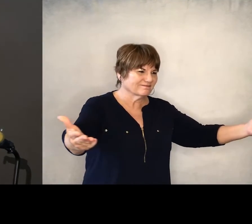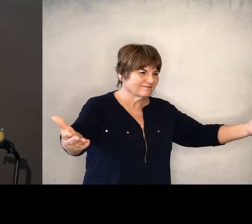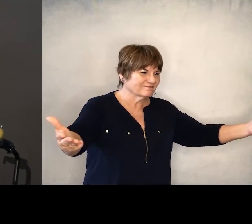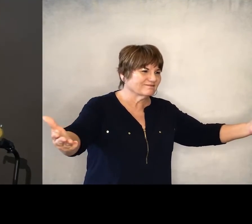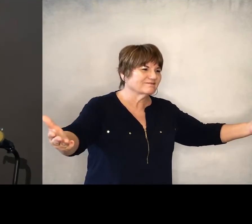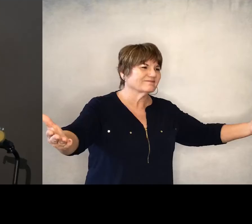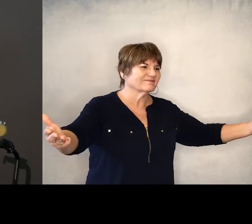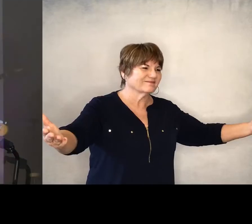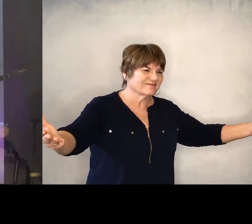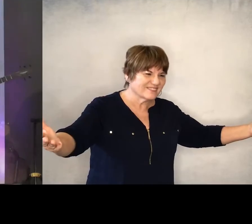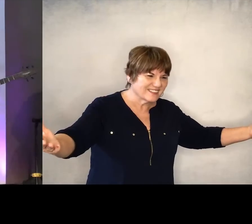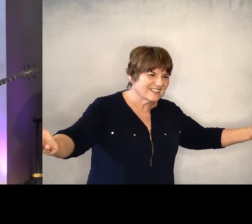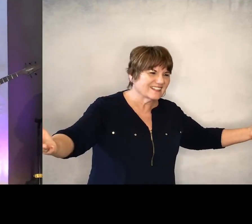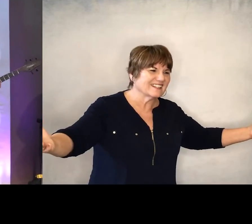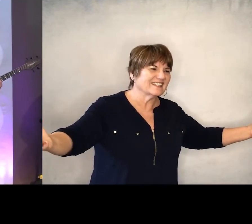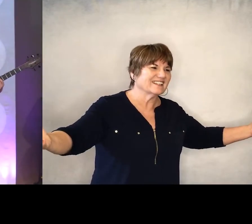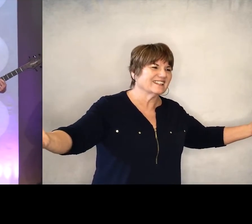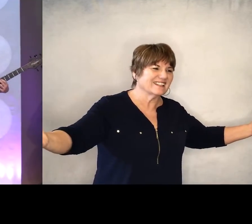arms.